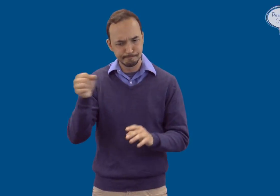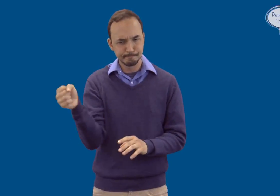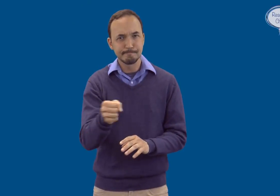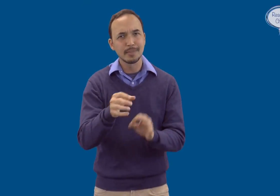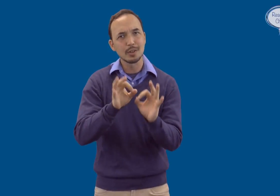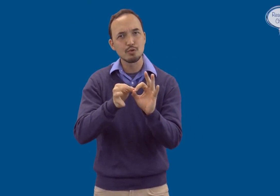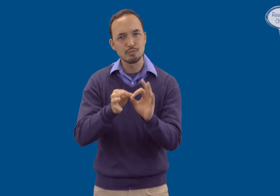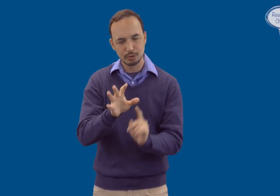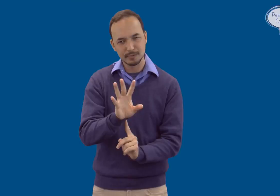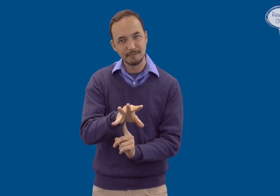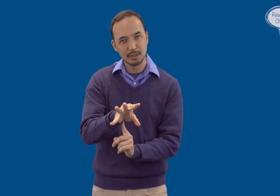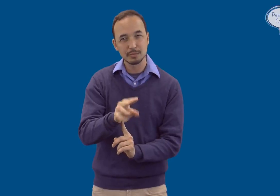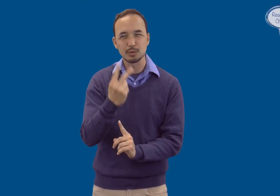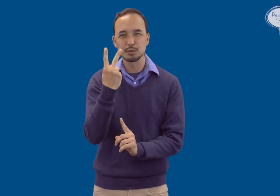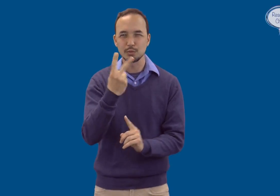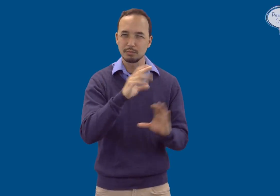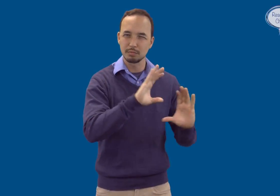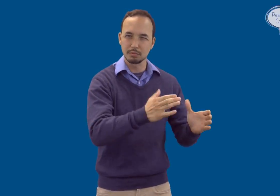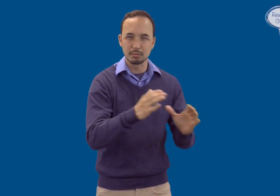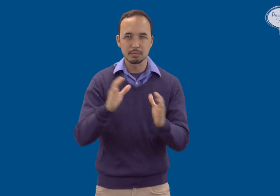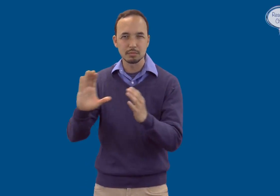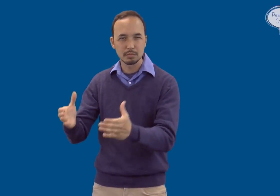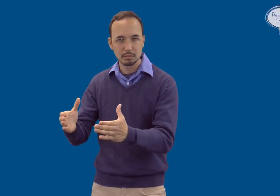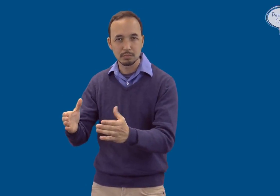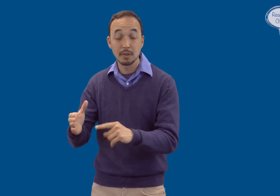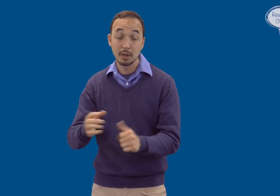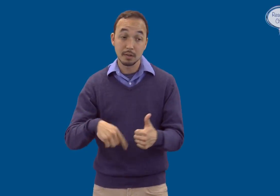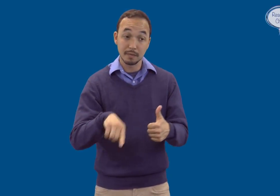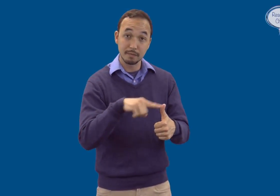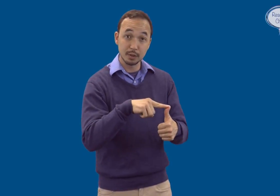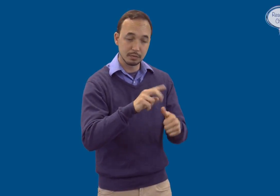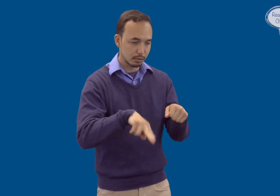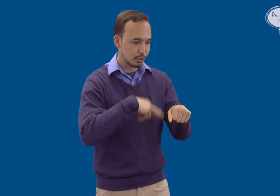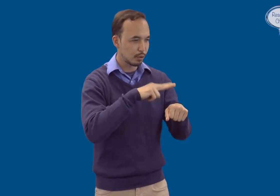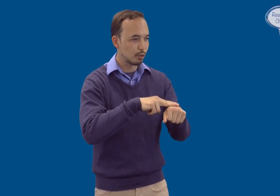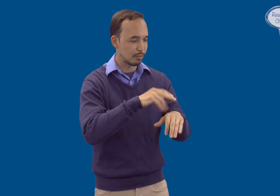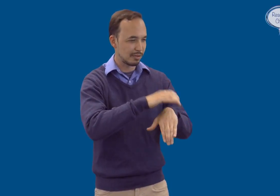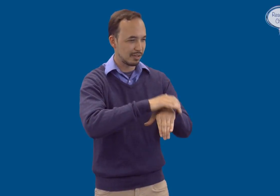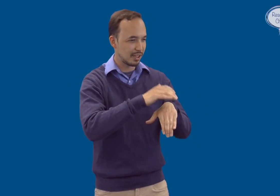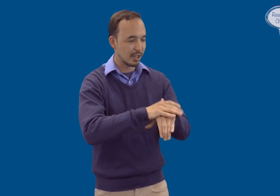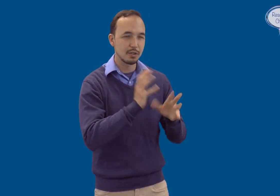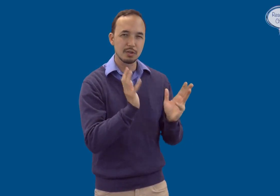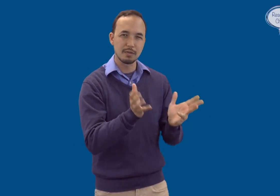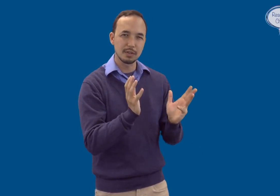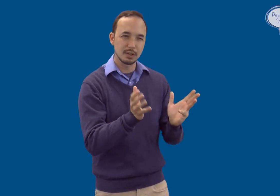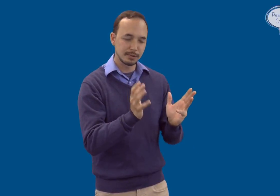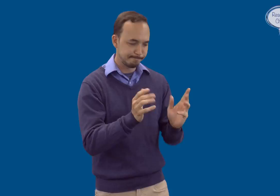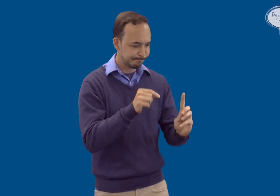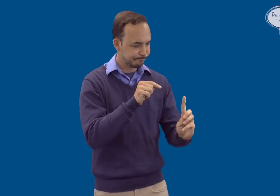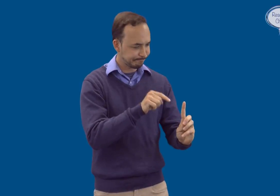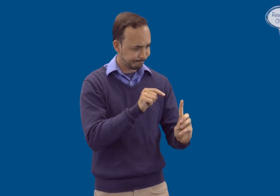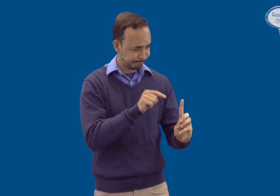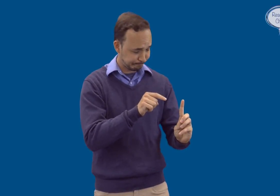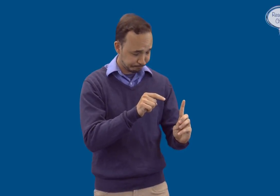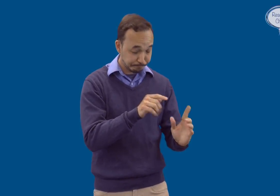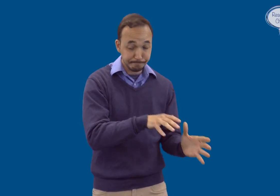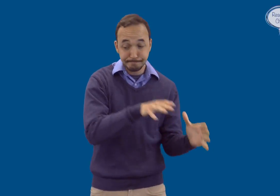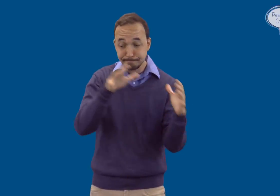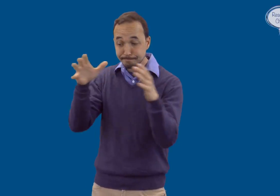under two conditions. The first condition involved a normal English conversation. The second